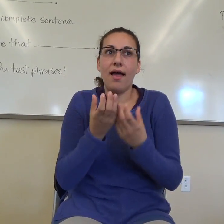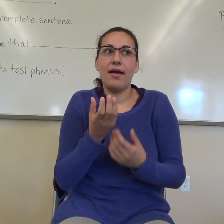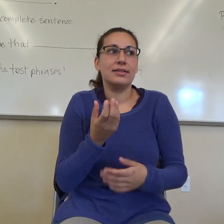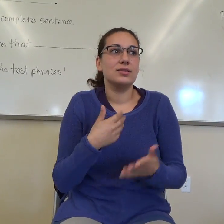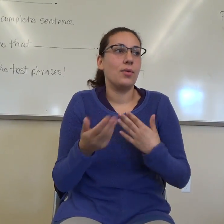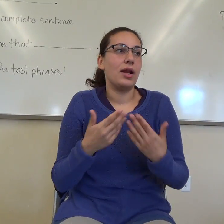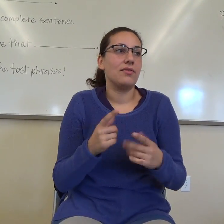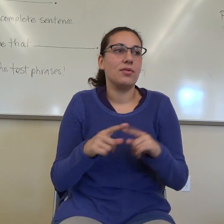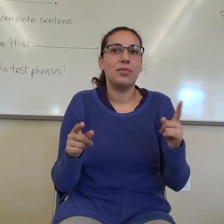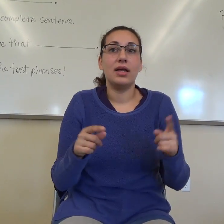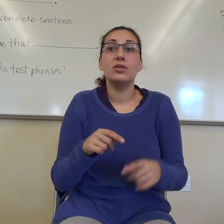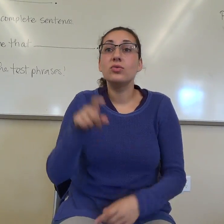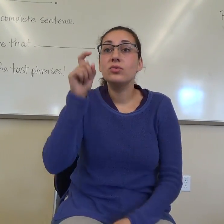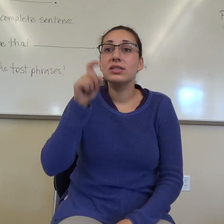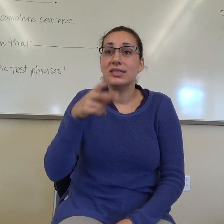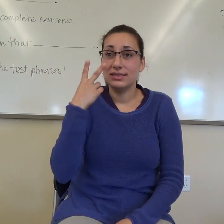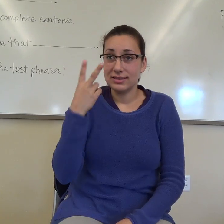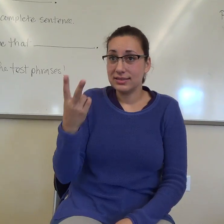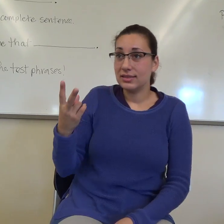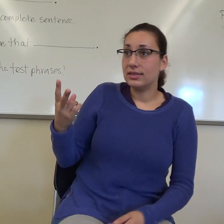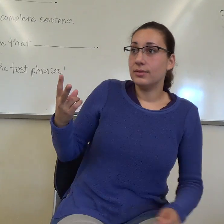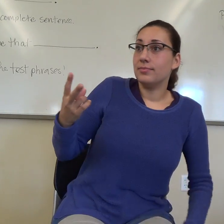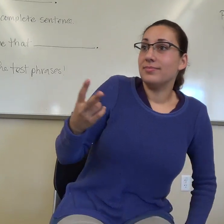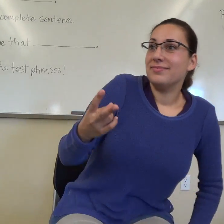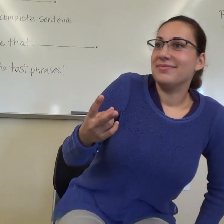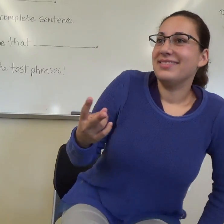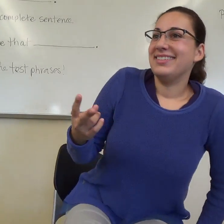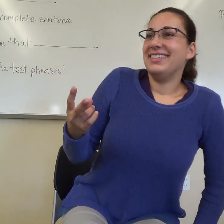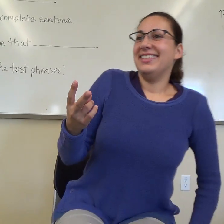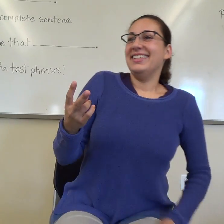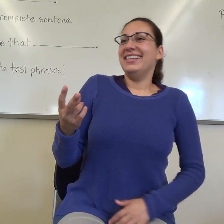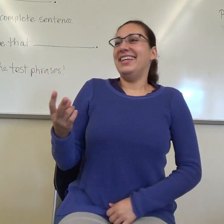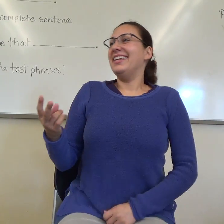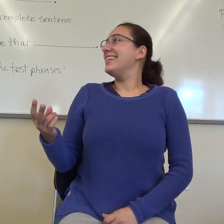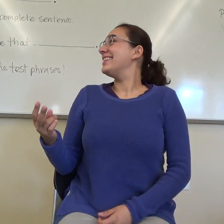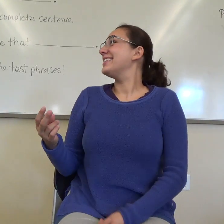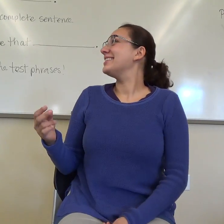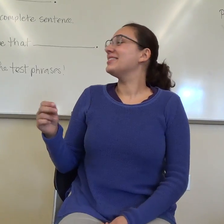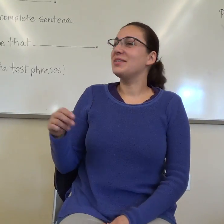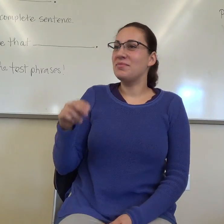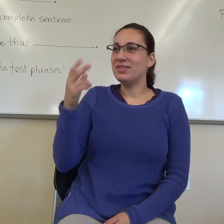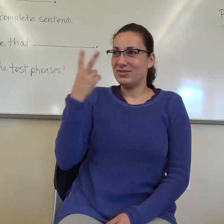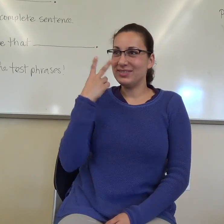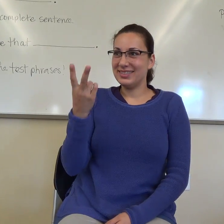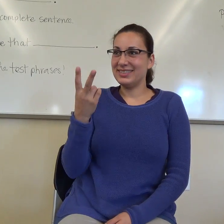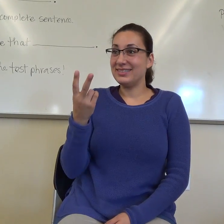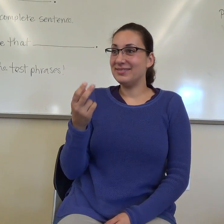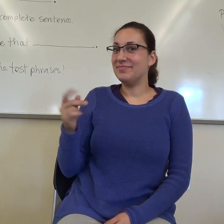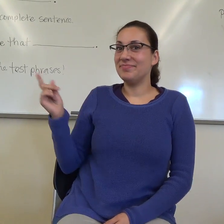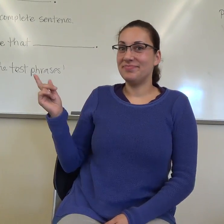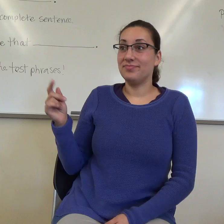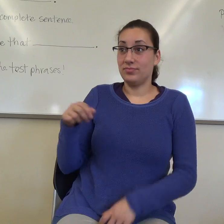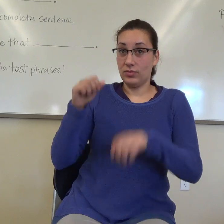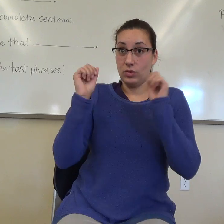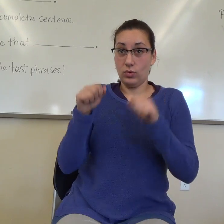so look what, this is the point. Look what you, just the fact that you can even approach